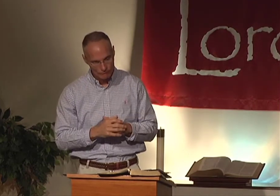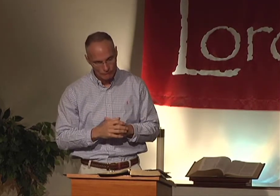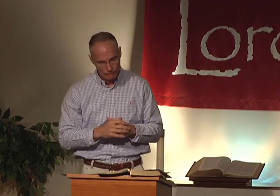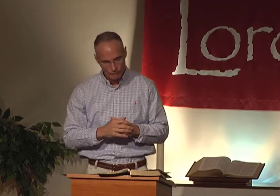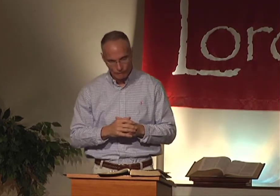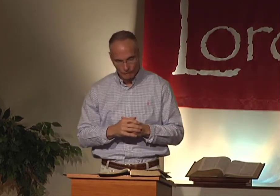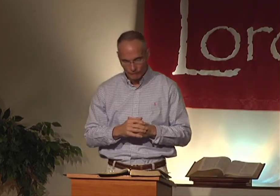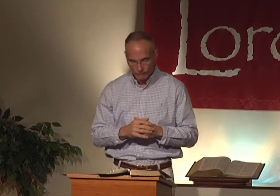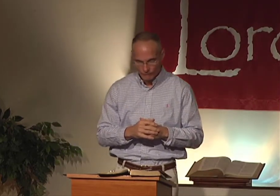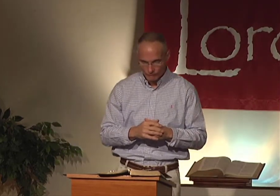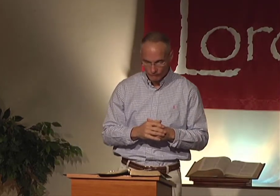watch.